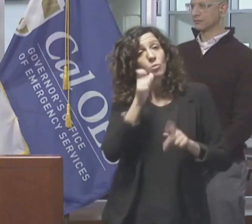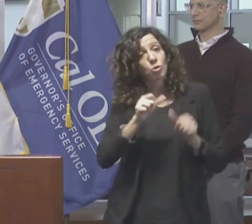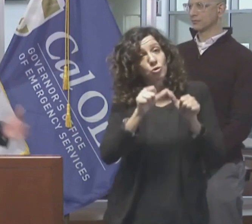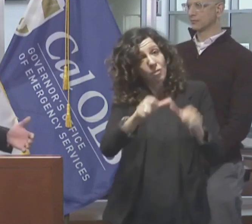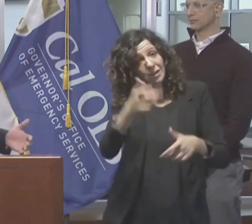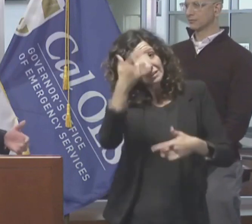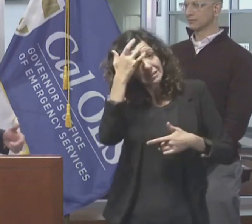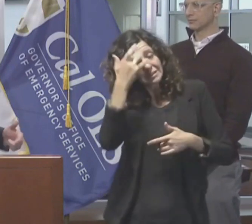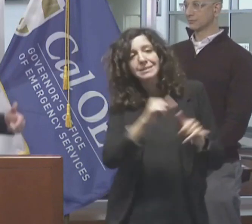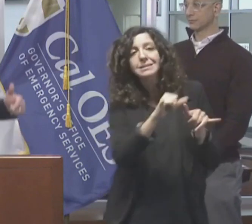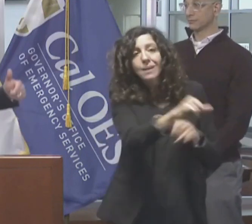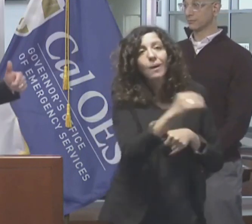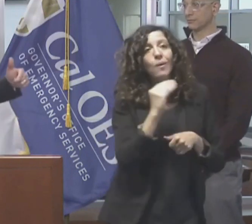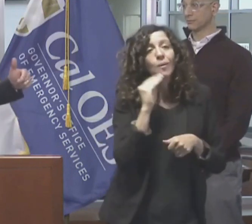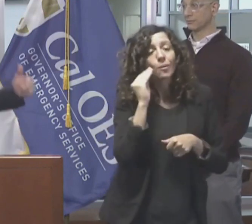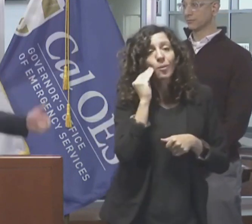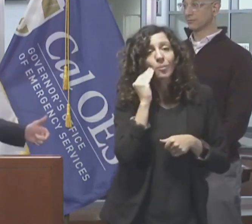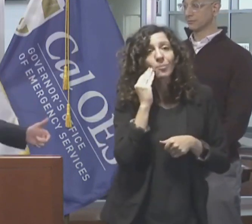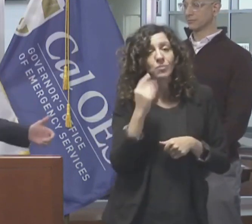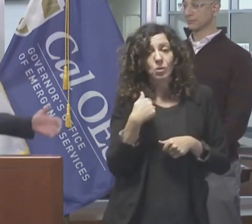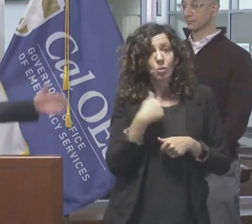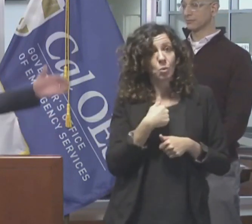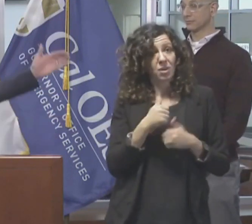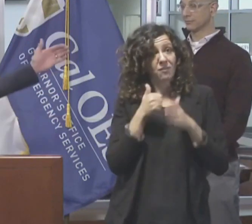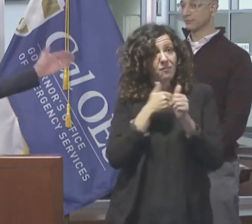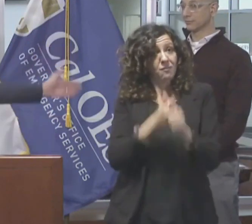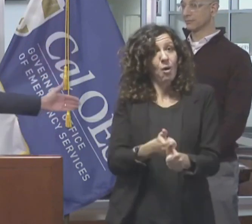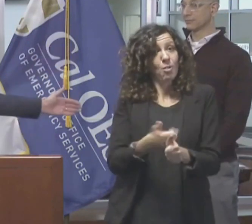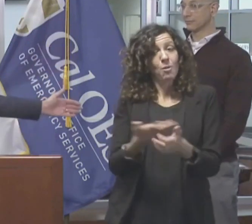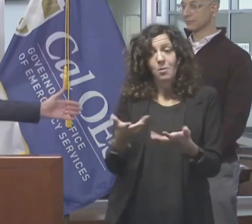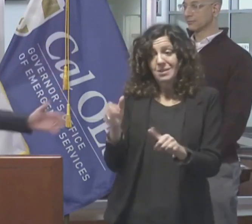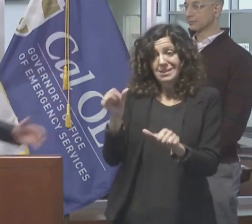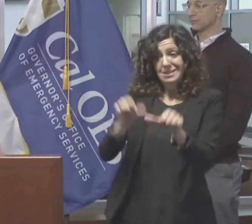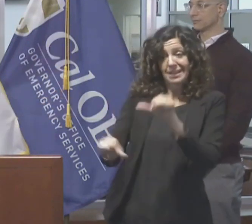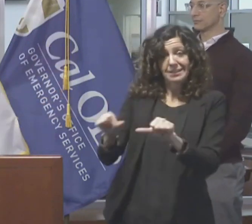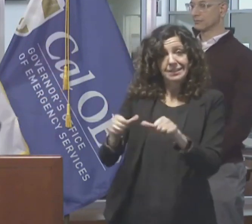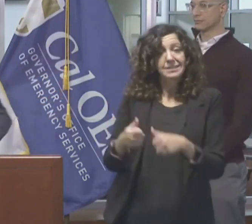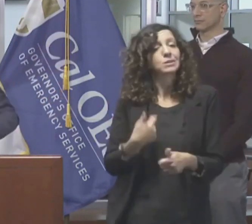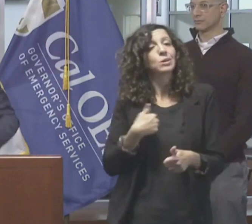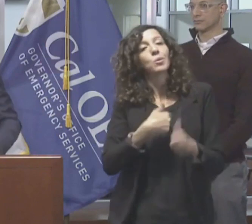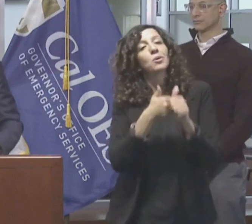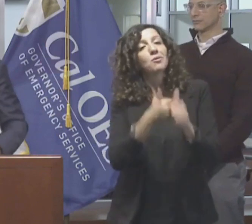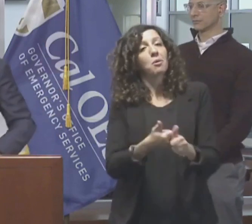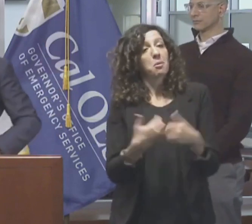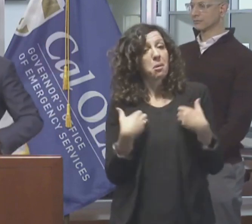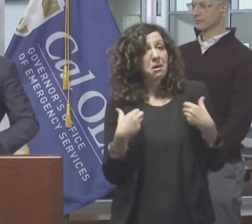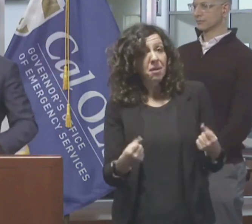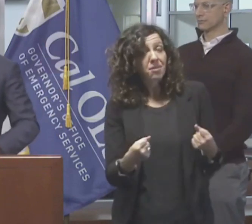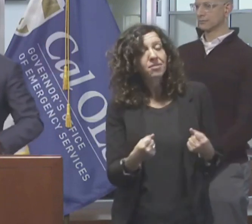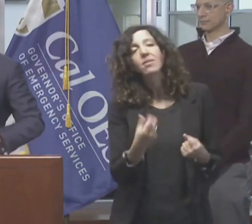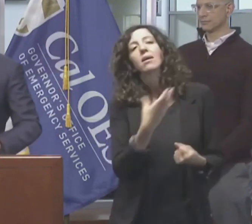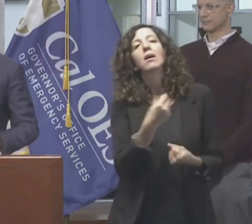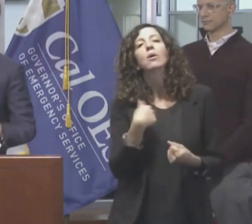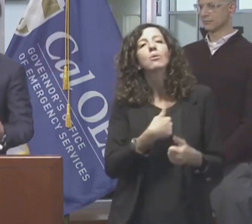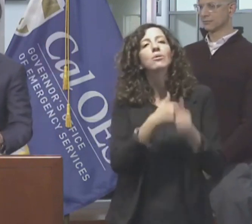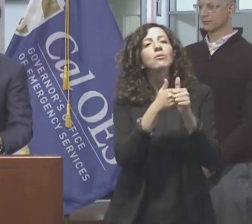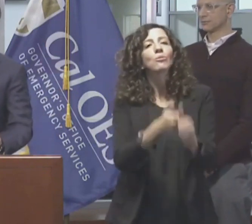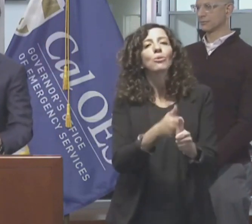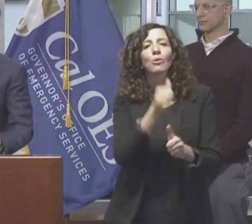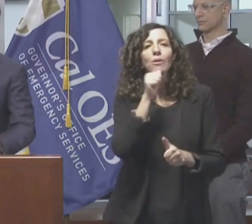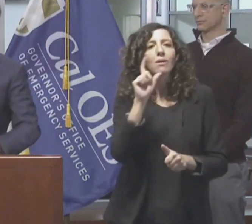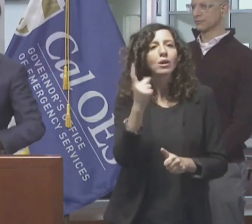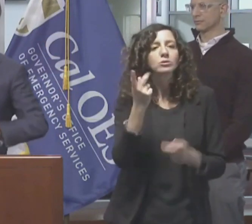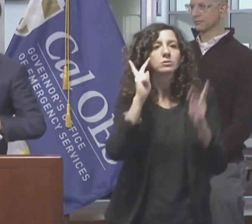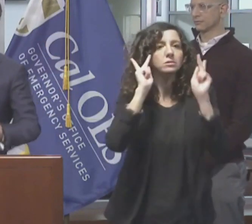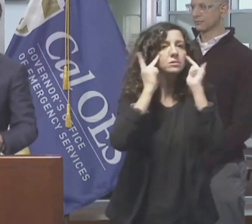We are guided by the science, health. We are guided in a very thoughtful way, not a framework of